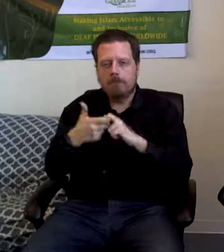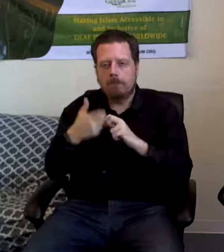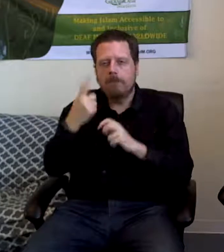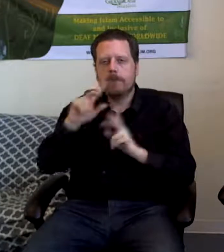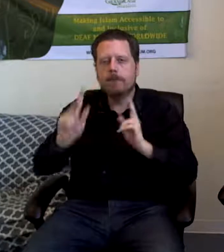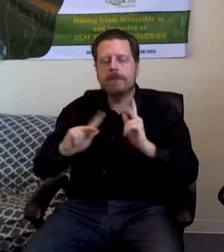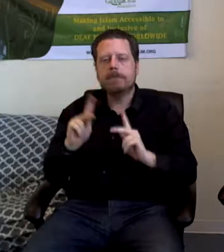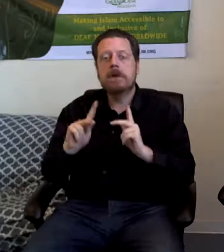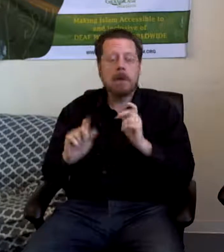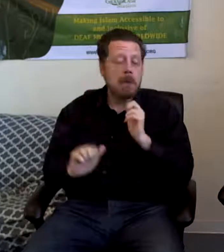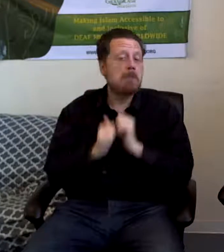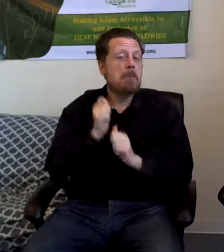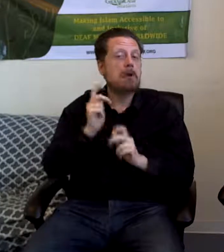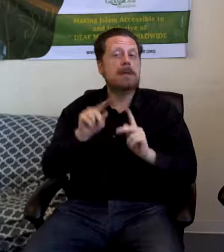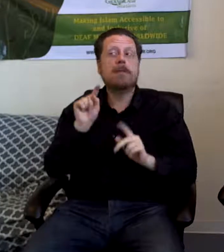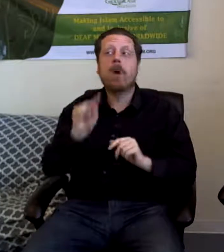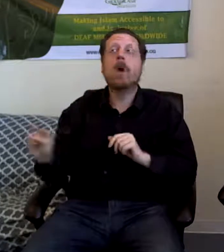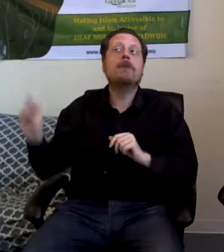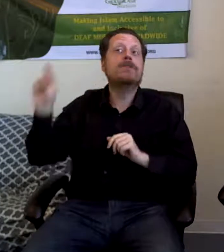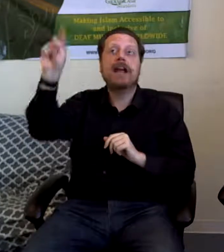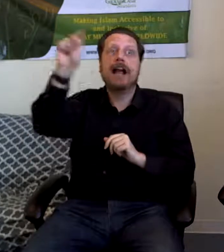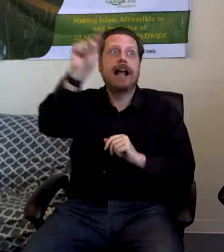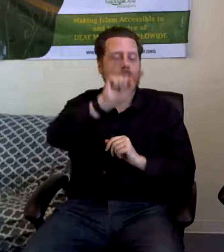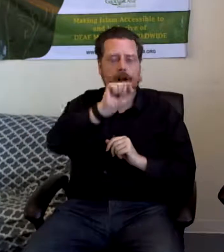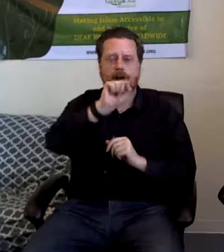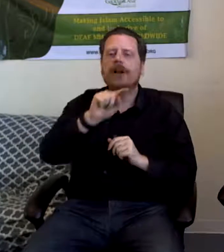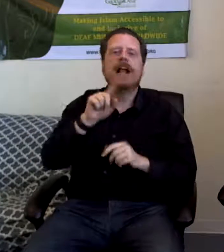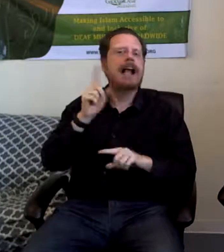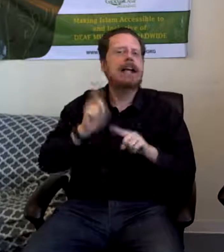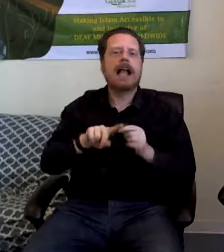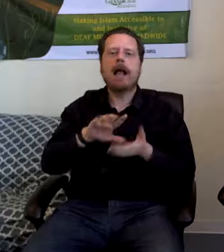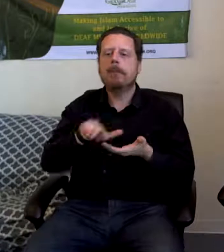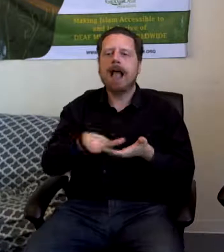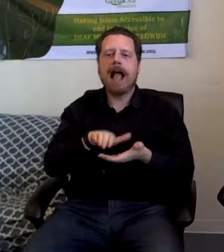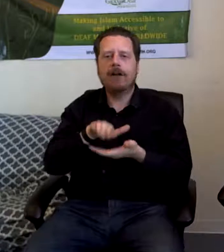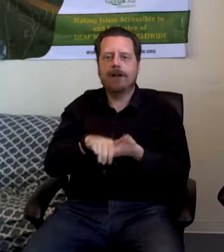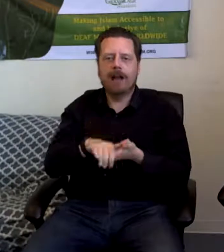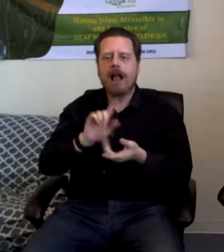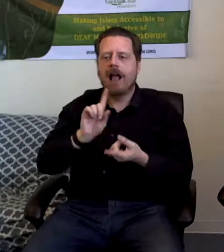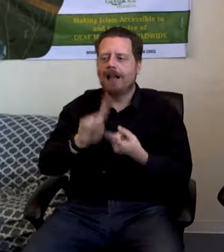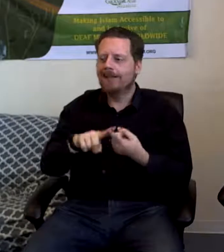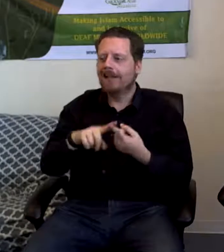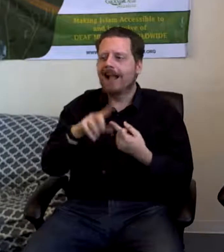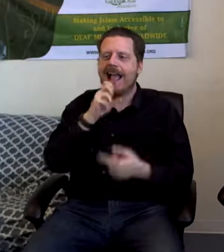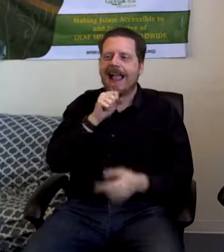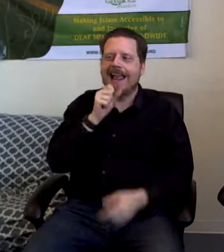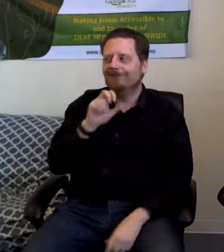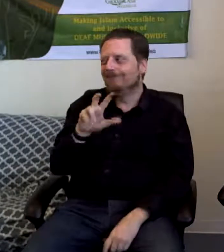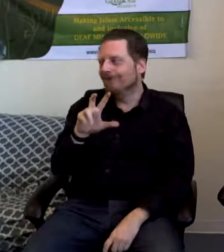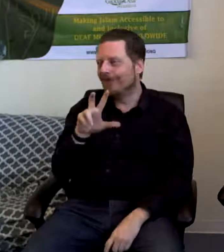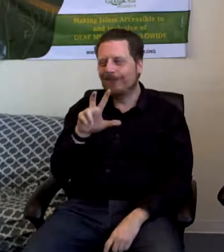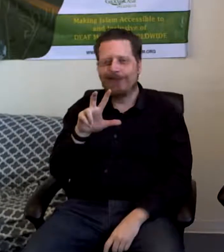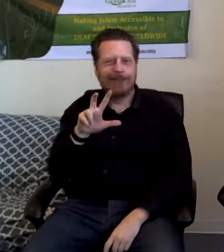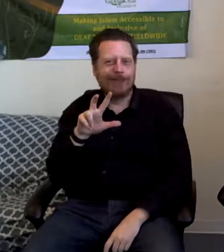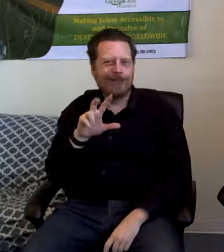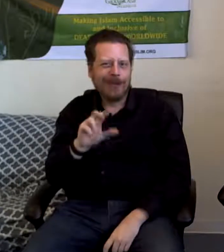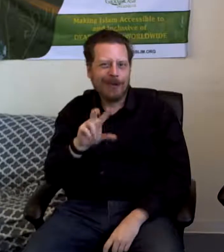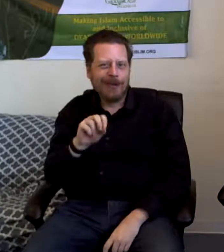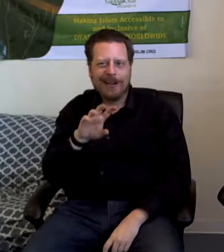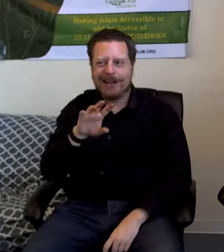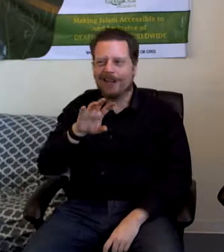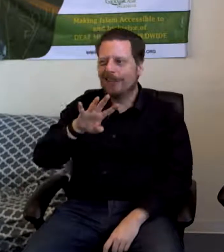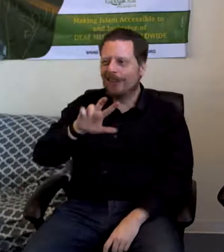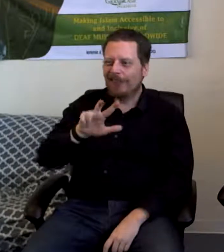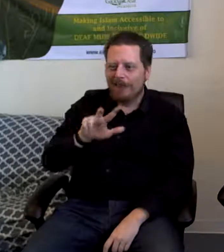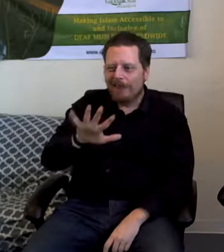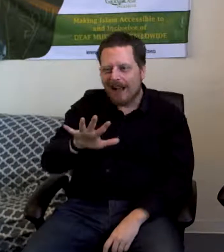And the vast majority of people over there, they don't get married until they reach ages like 30, 35,